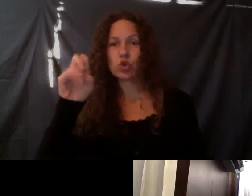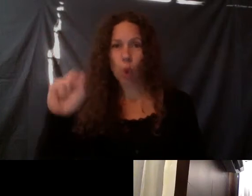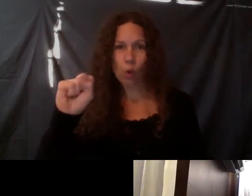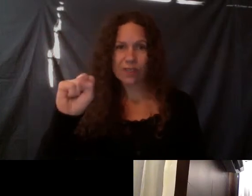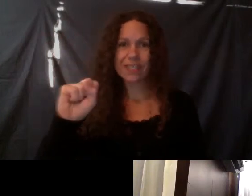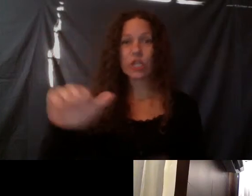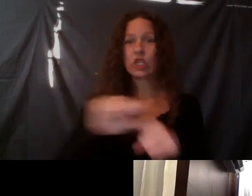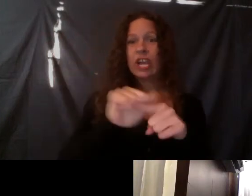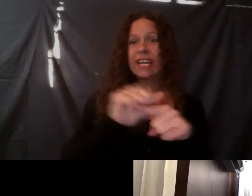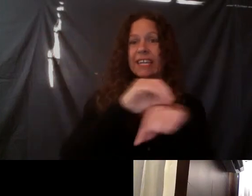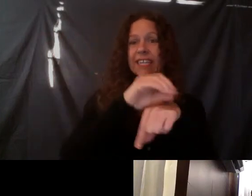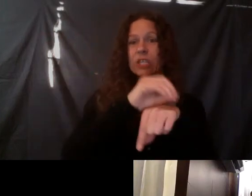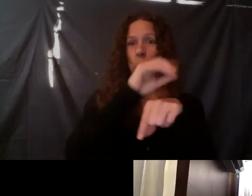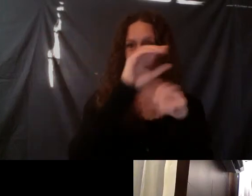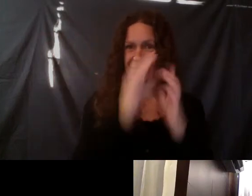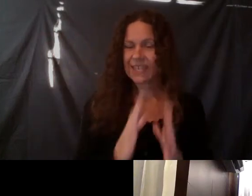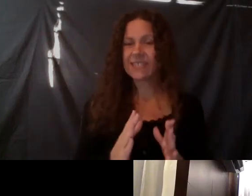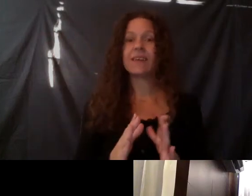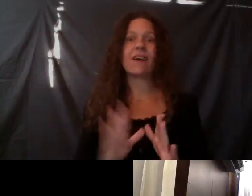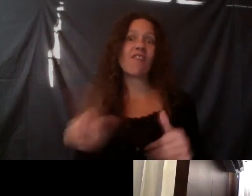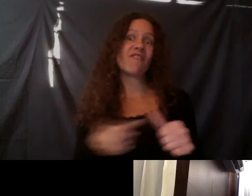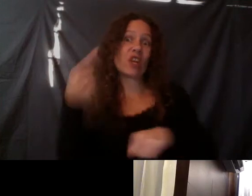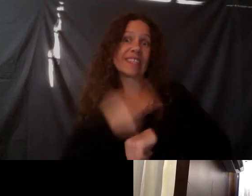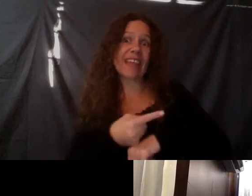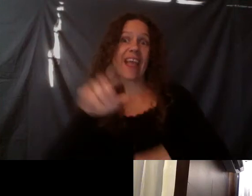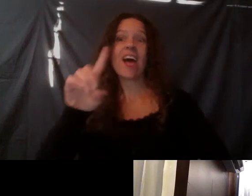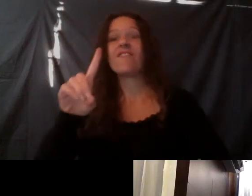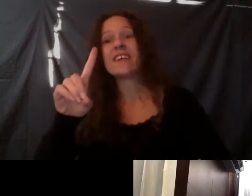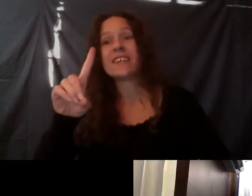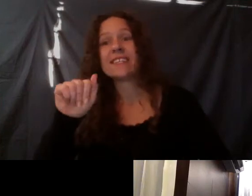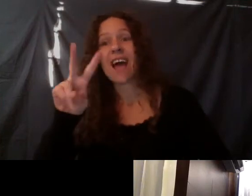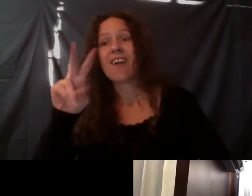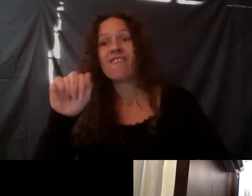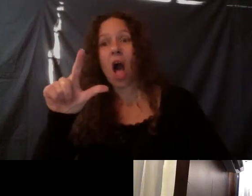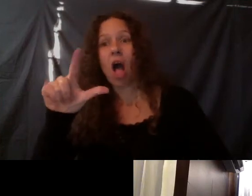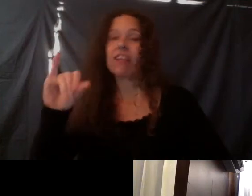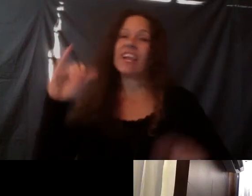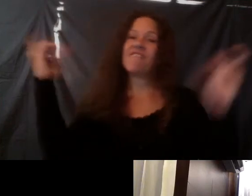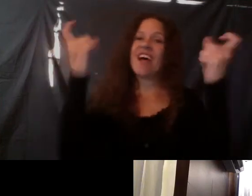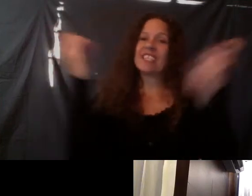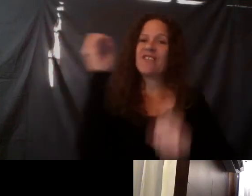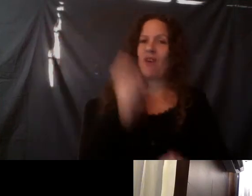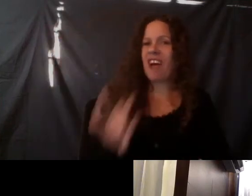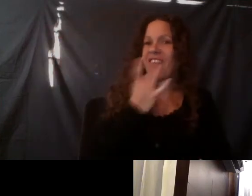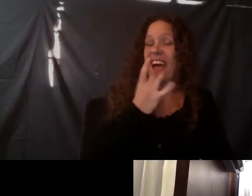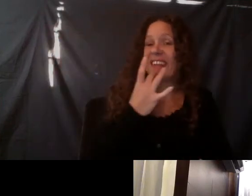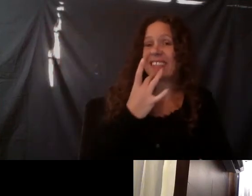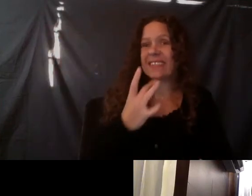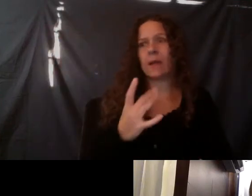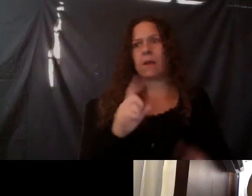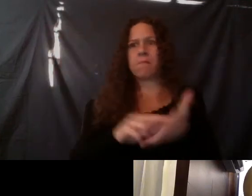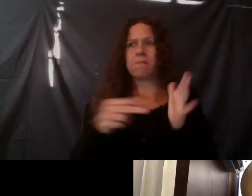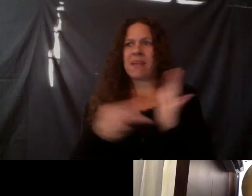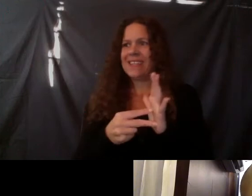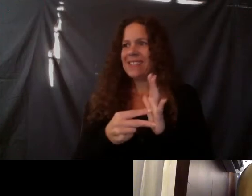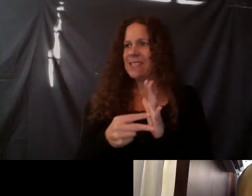first day of Diwali, or the Festival of Lights, where those who celebrate commemorate the triumph of good over evil. And I